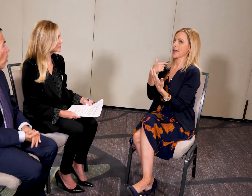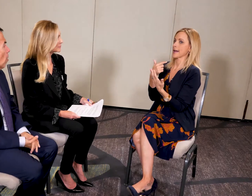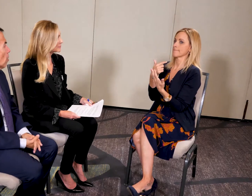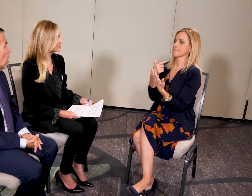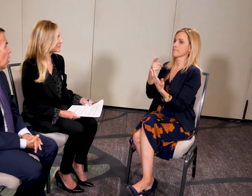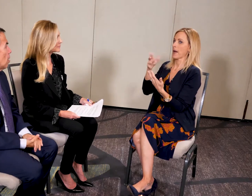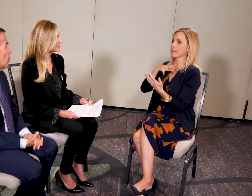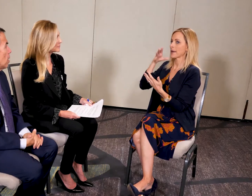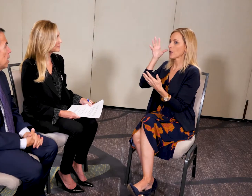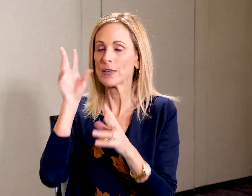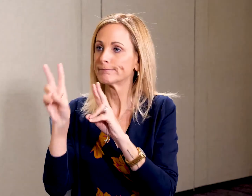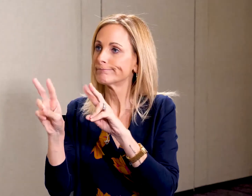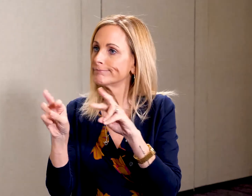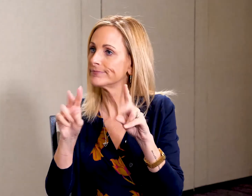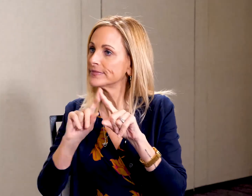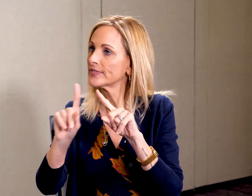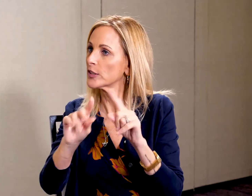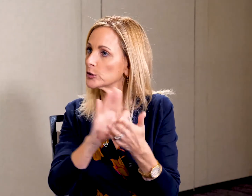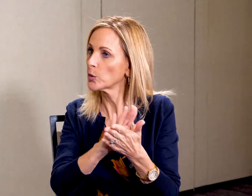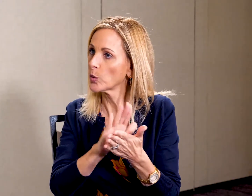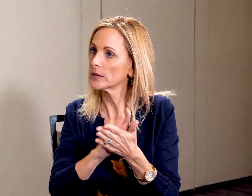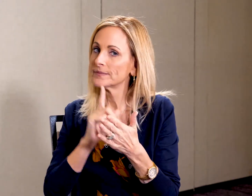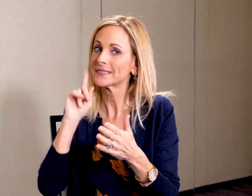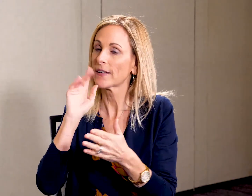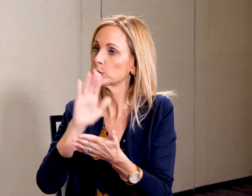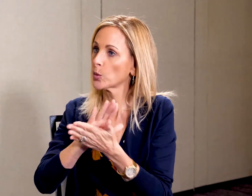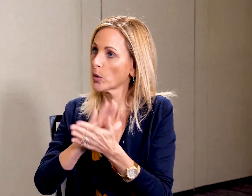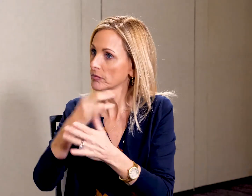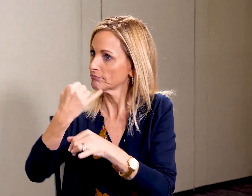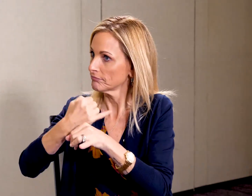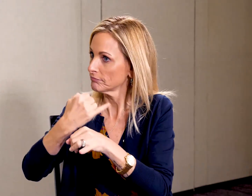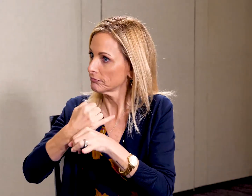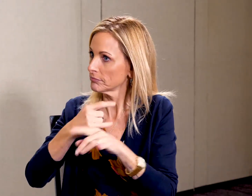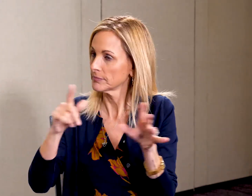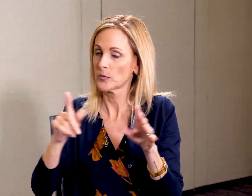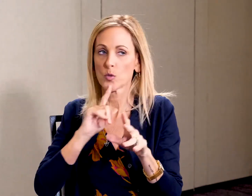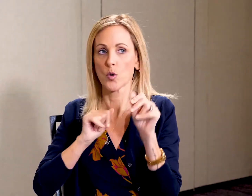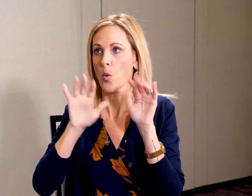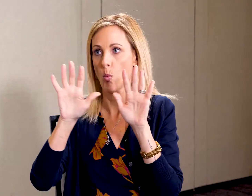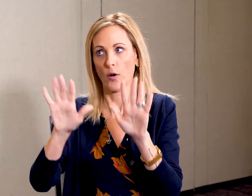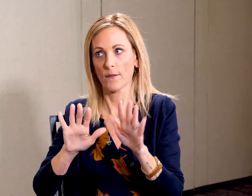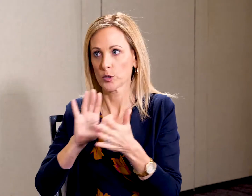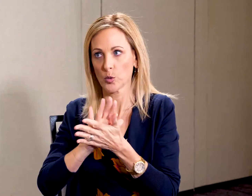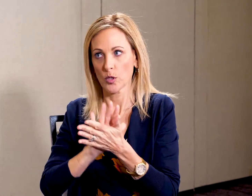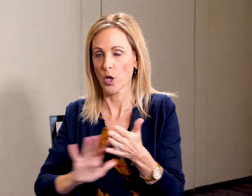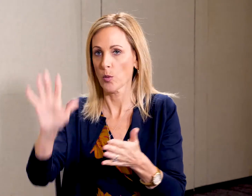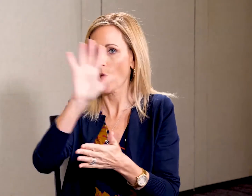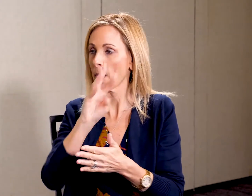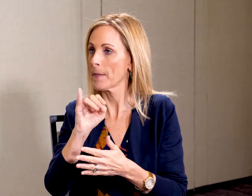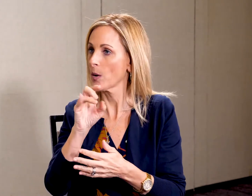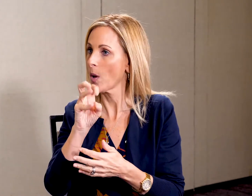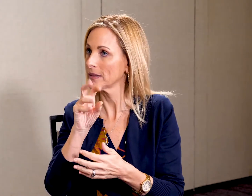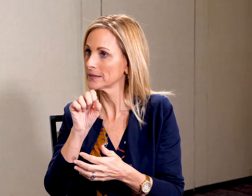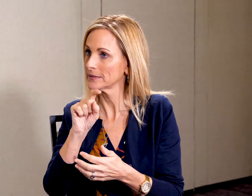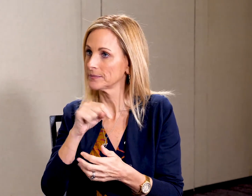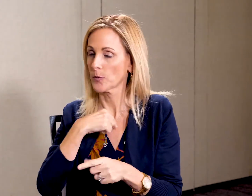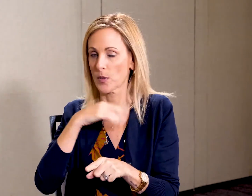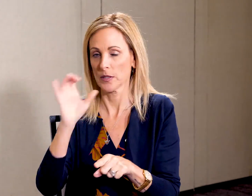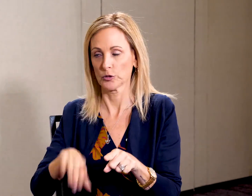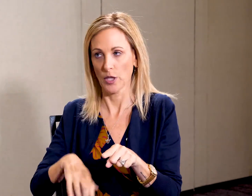Well, initially my parents visited a number of schools, deaf schools, which at the time were called institutions, and they were